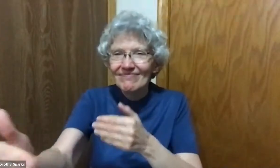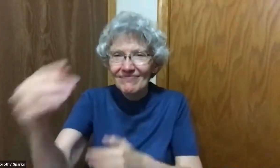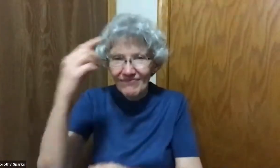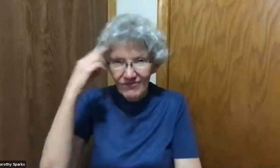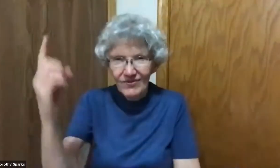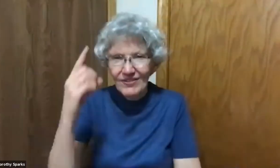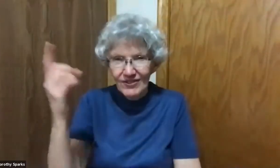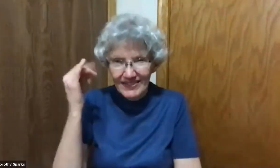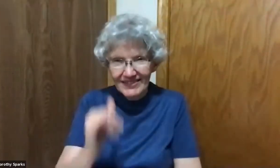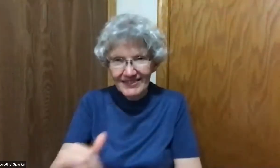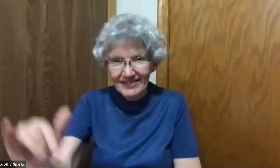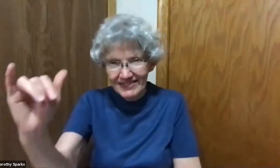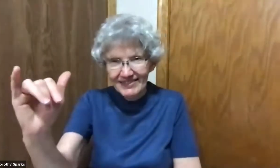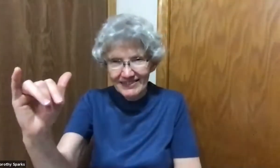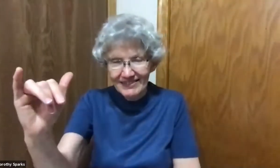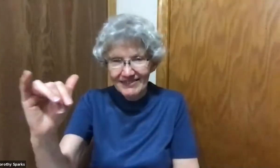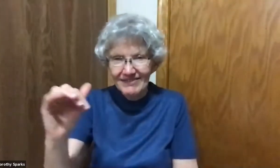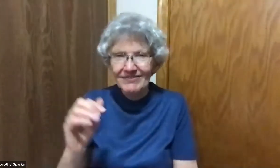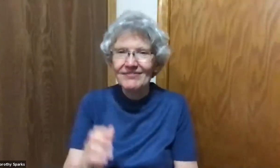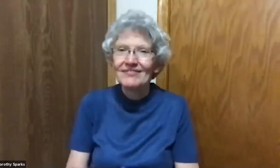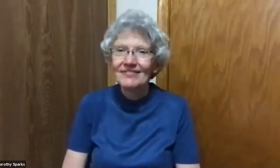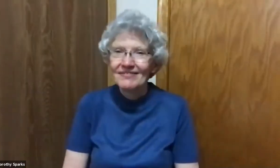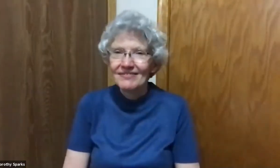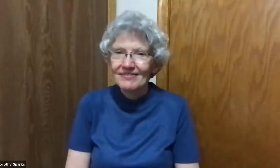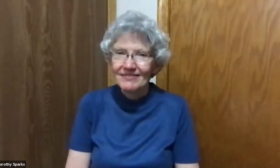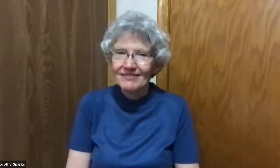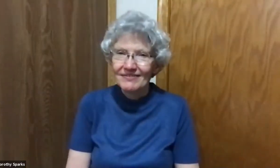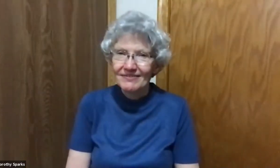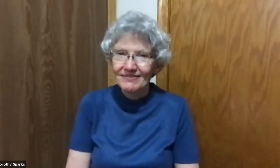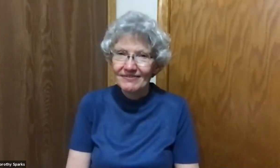And I will live in the Lord's house as long as I live.